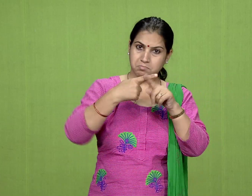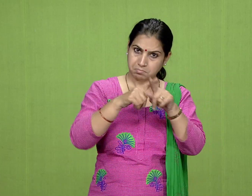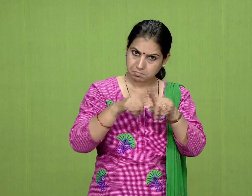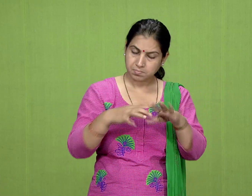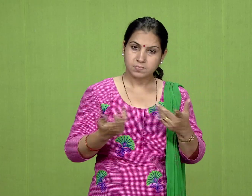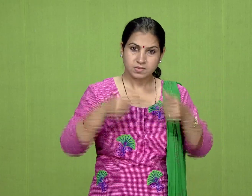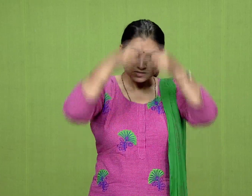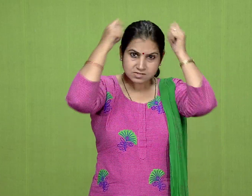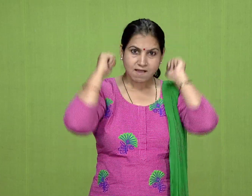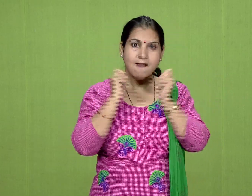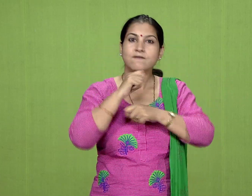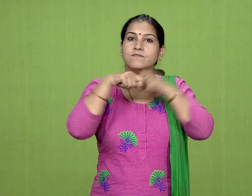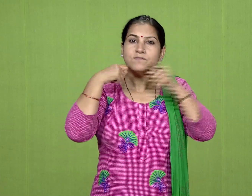and scarf.